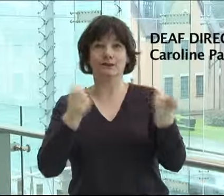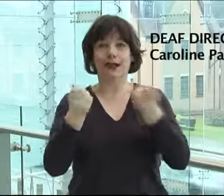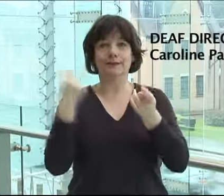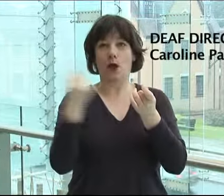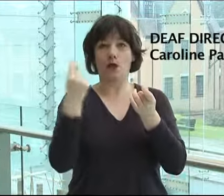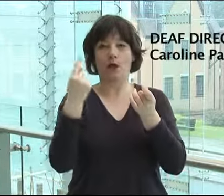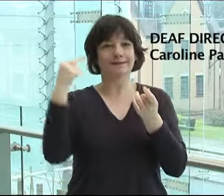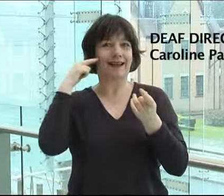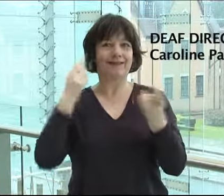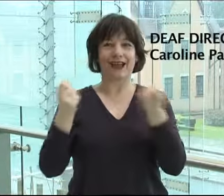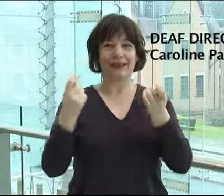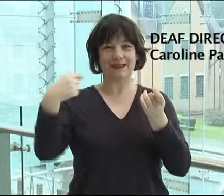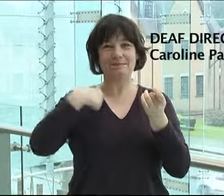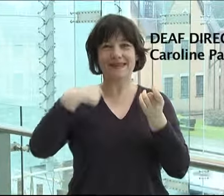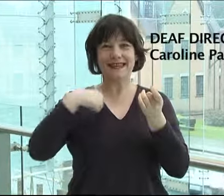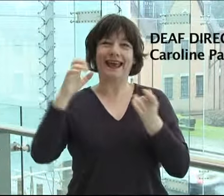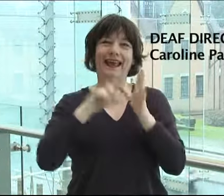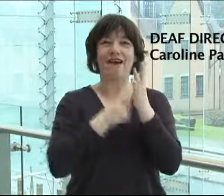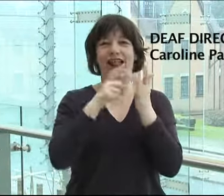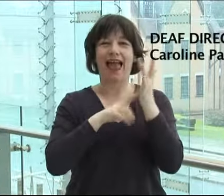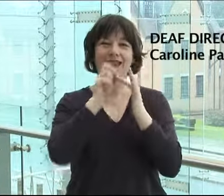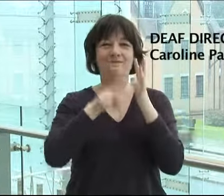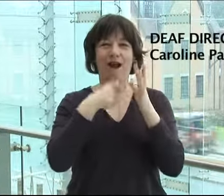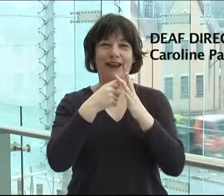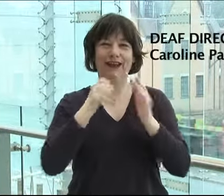Directed by deaf director Caroline Parker.